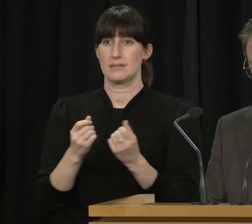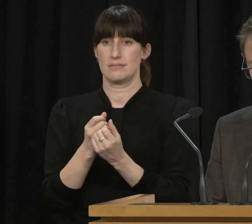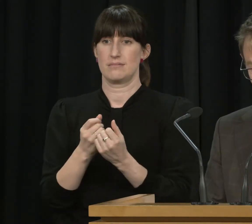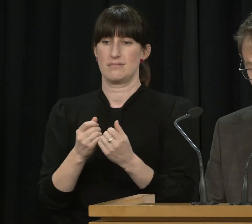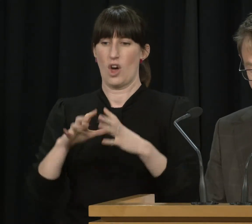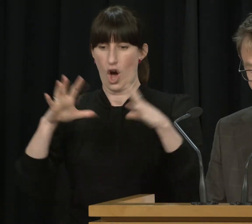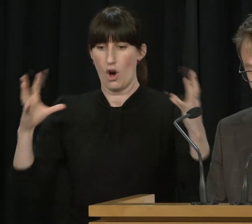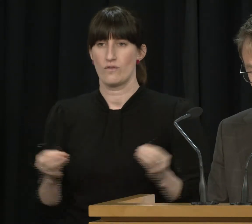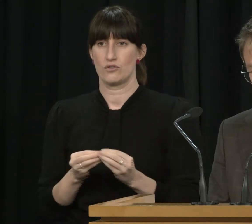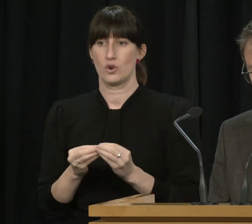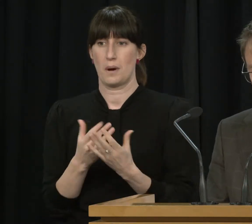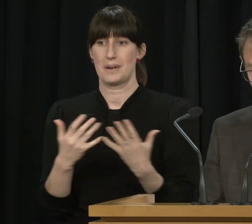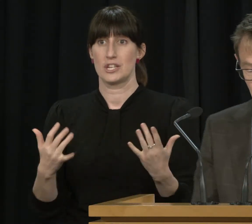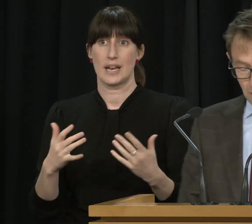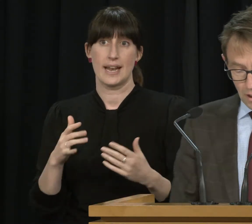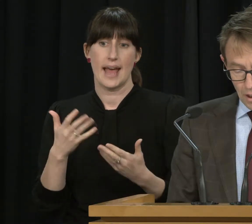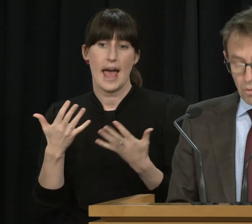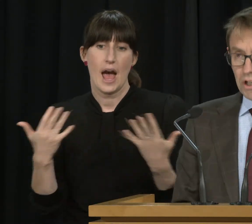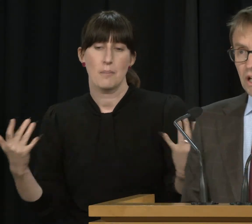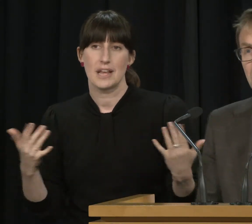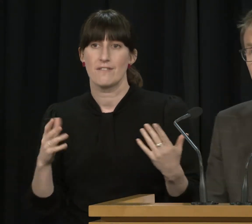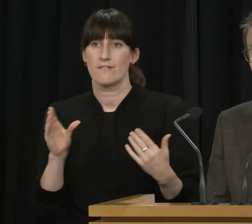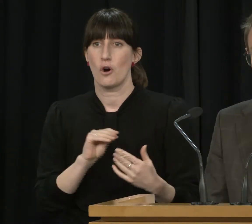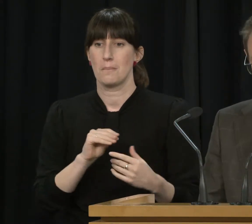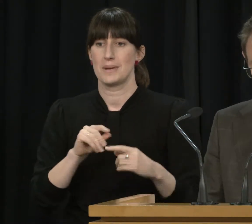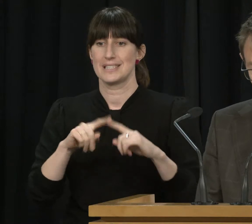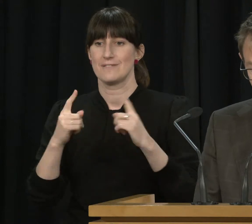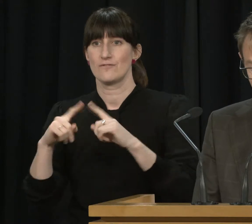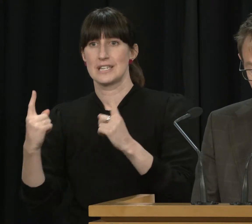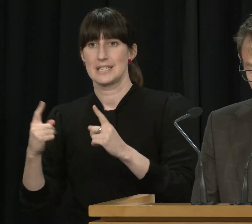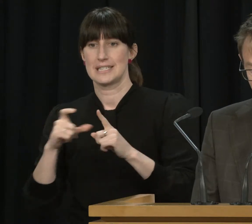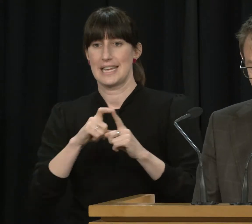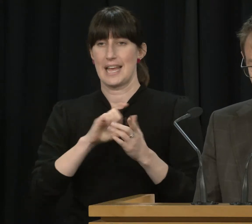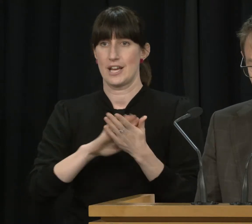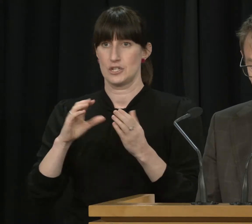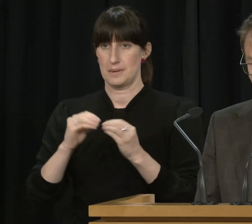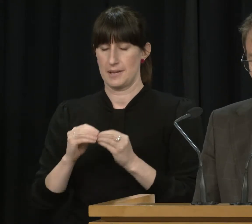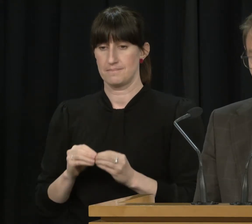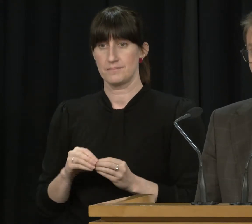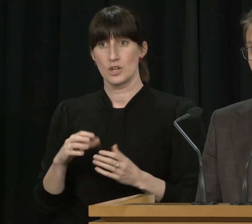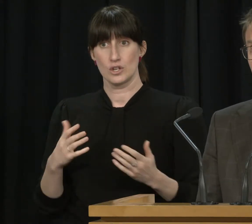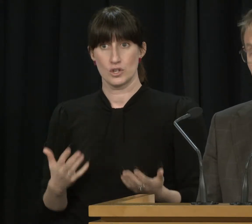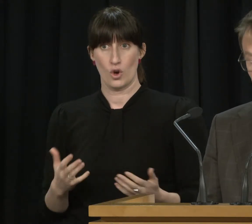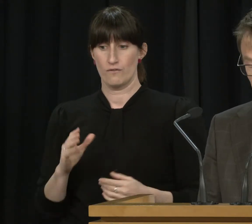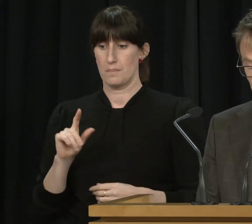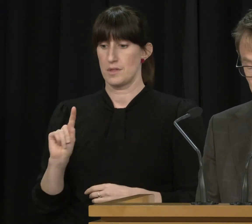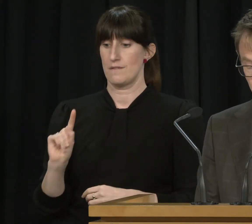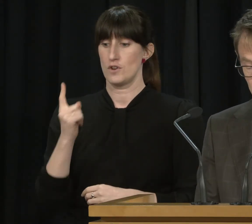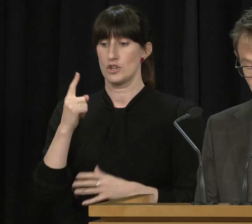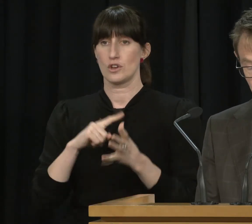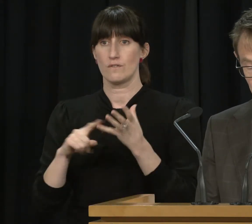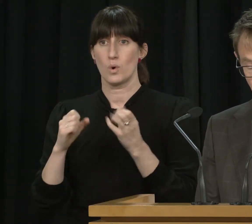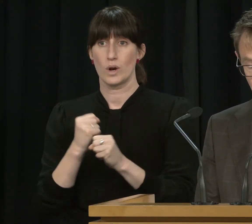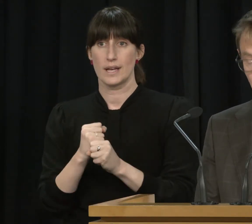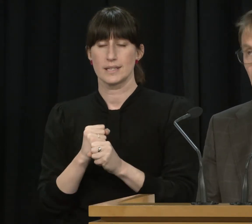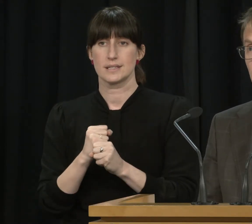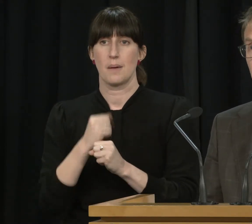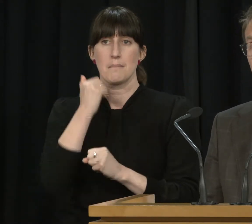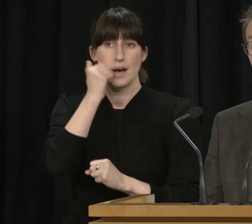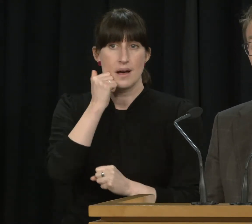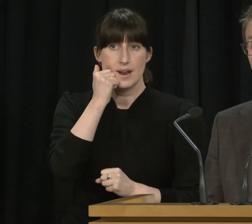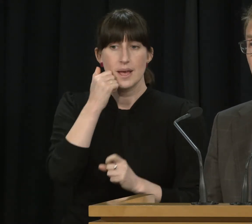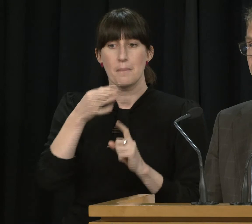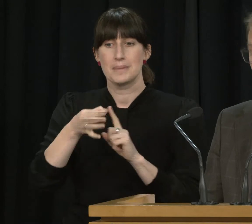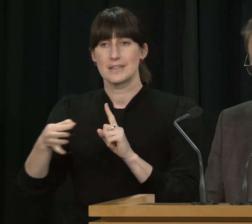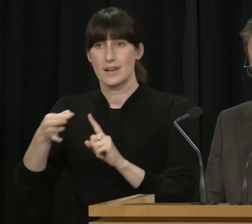each of those groups. What I can say is, as of the 1st of August, vaccine uptake amongst Māori and Pacific peoples for